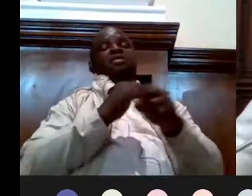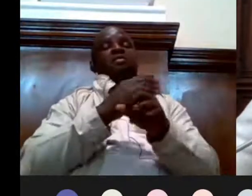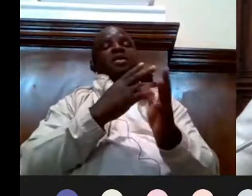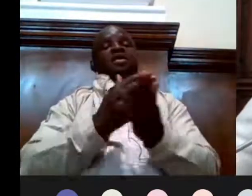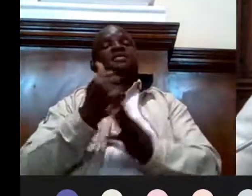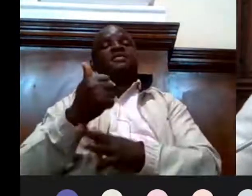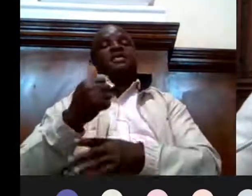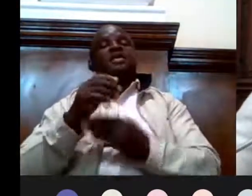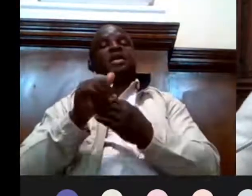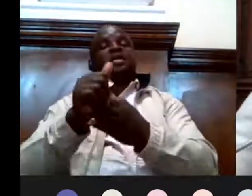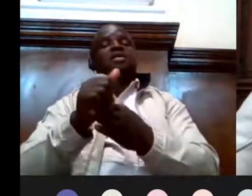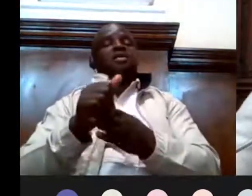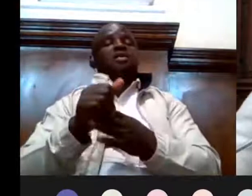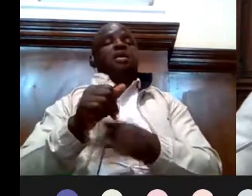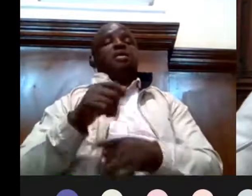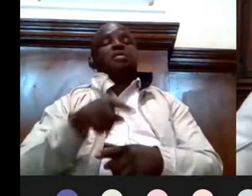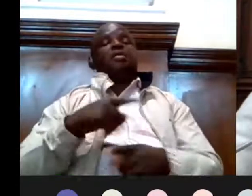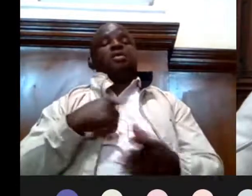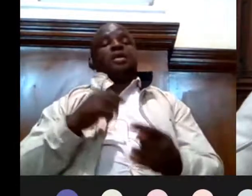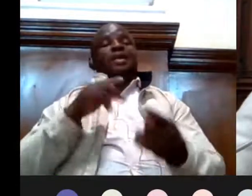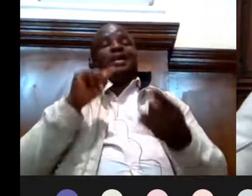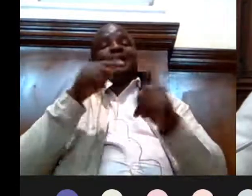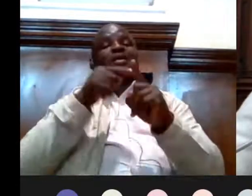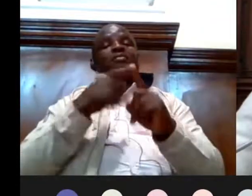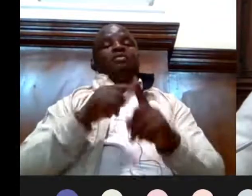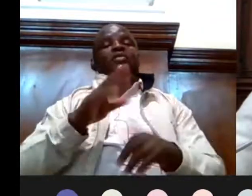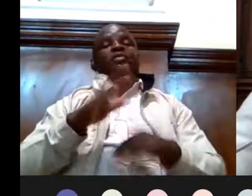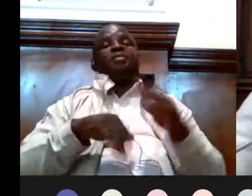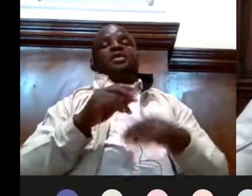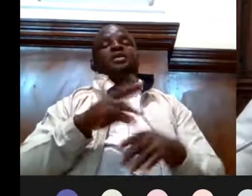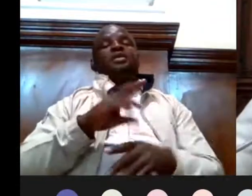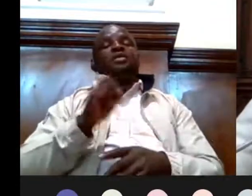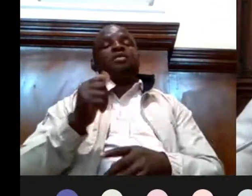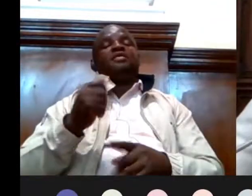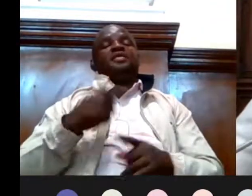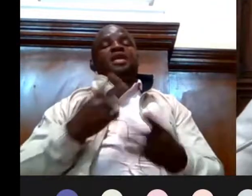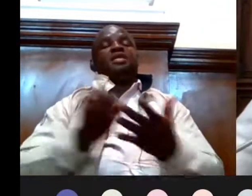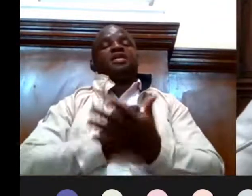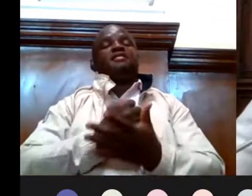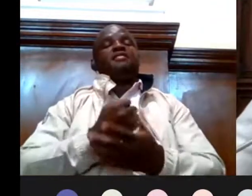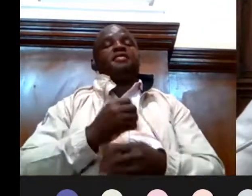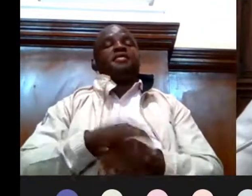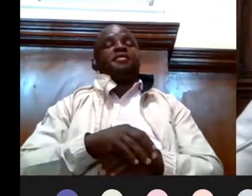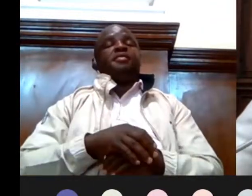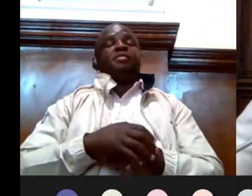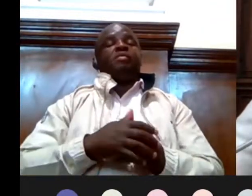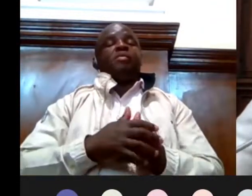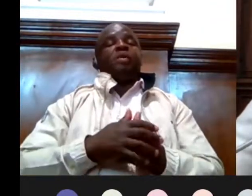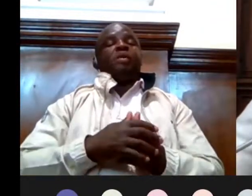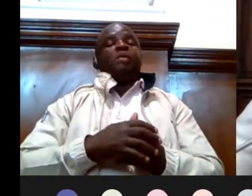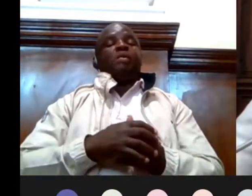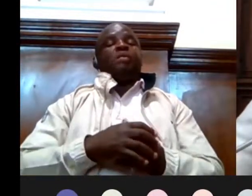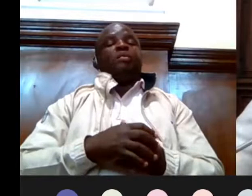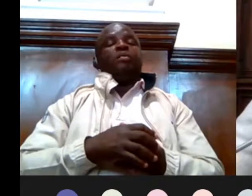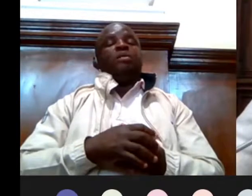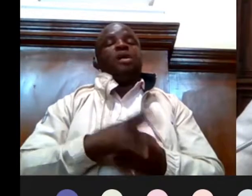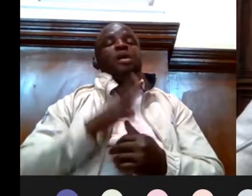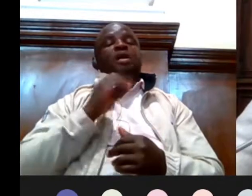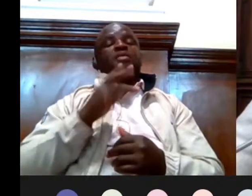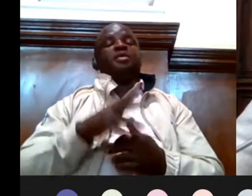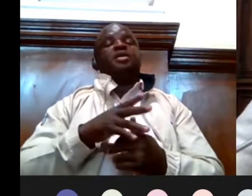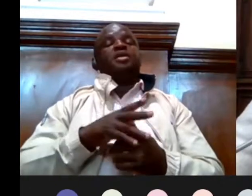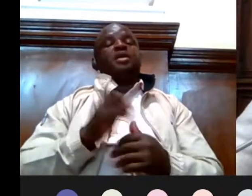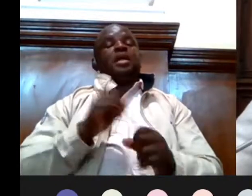who set out to build a safe and secure country for our children to live in. Honorable